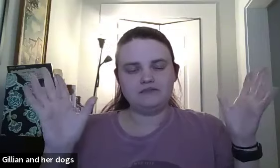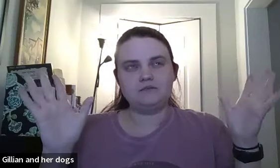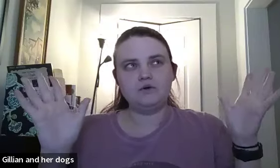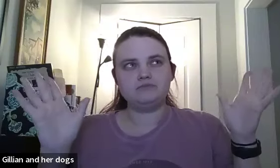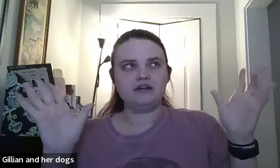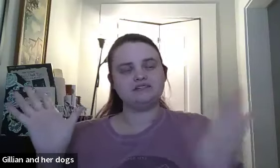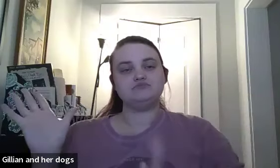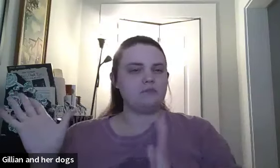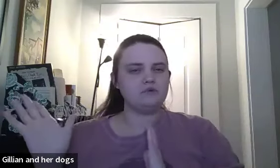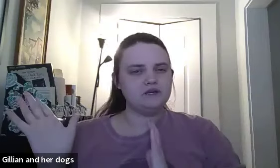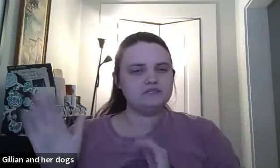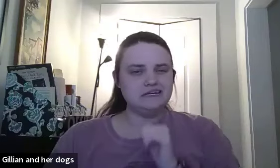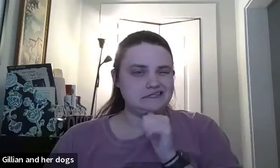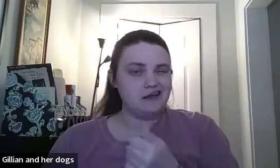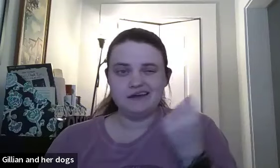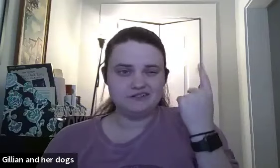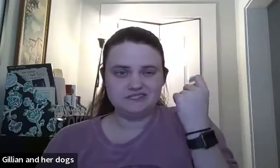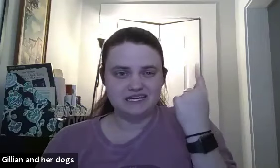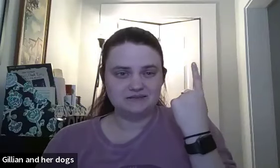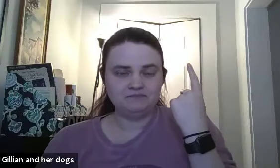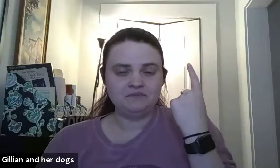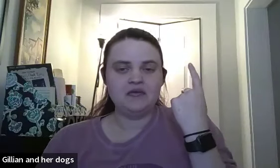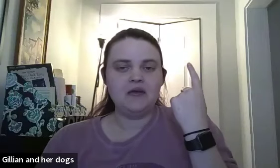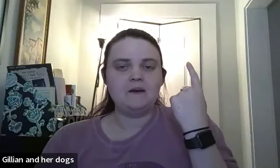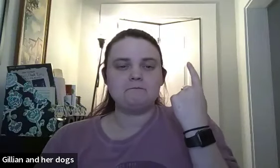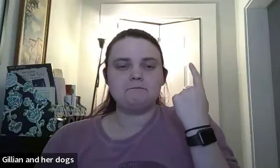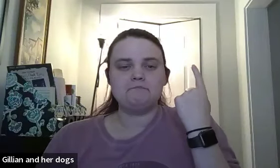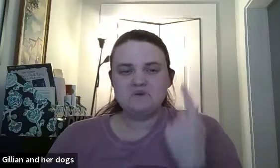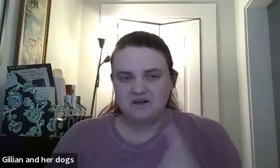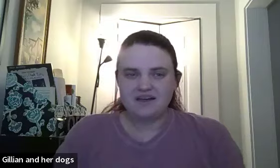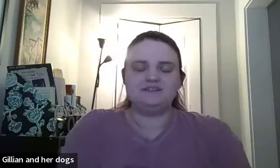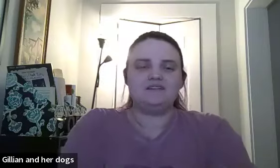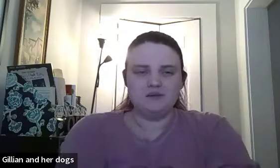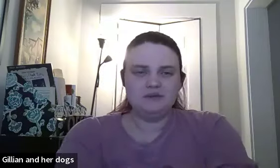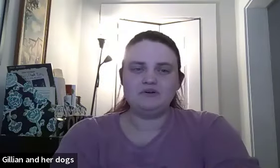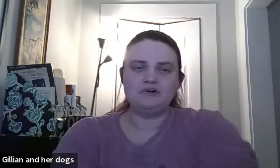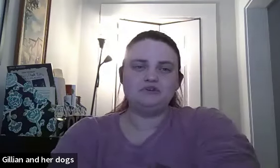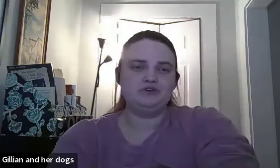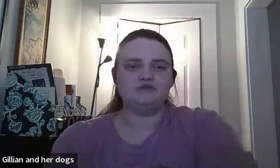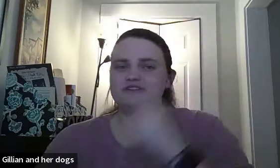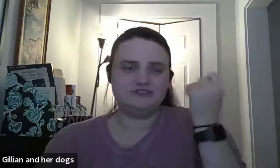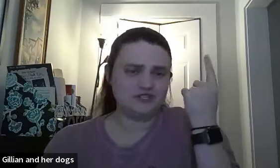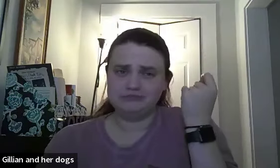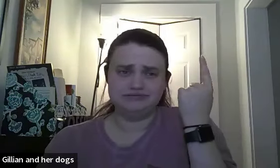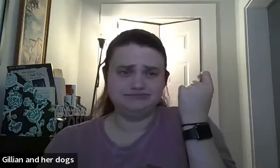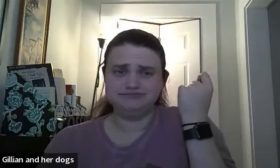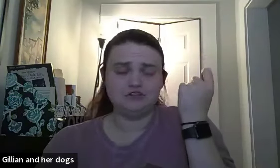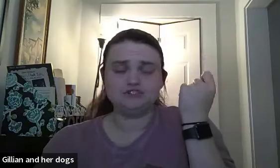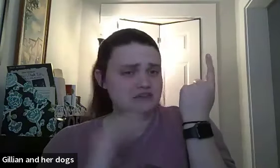like the more, I guess, proper way you would say is not understand. But a lot of people will use it where they'll just go, they'll shake